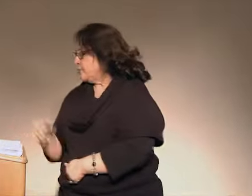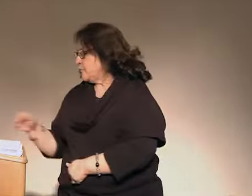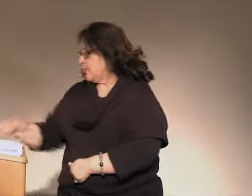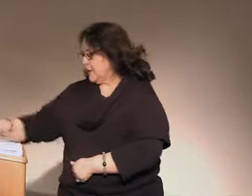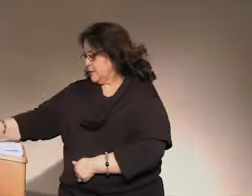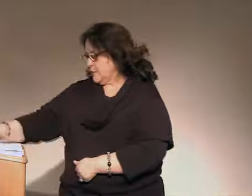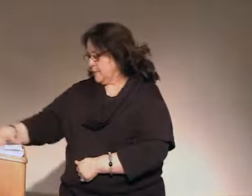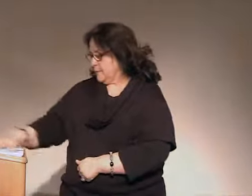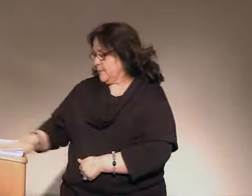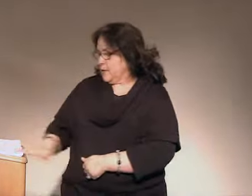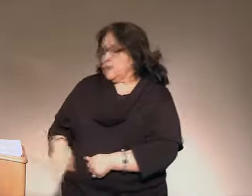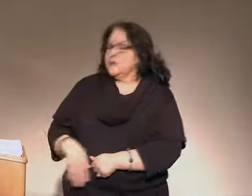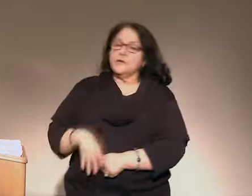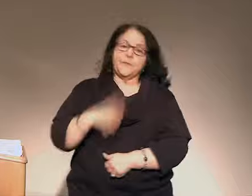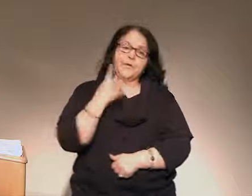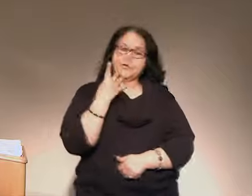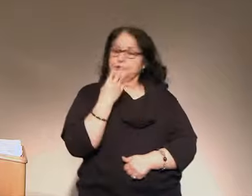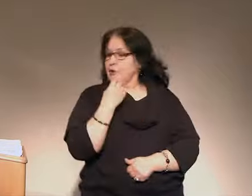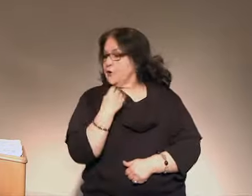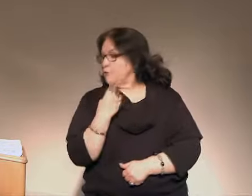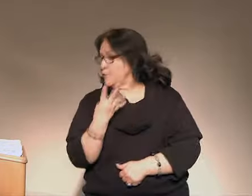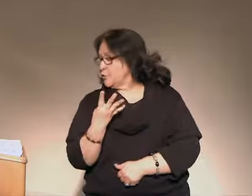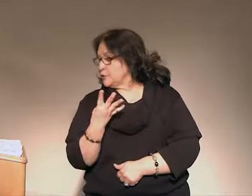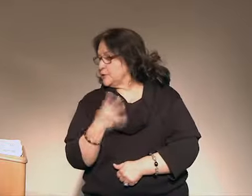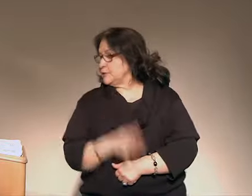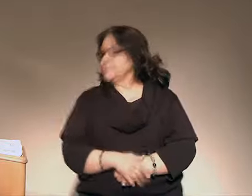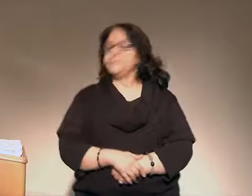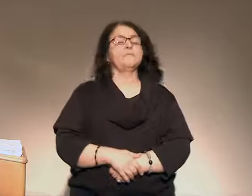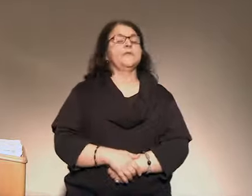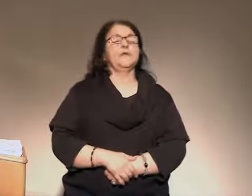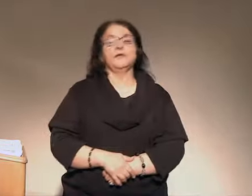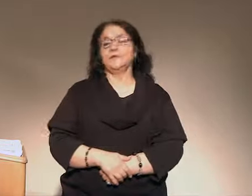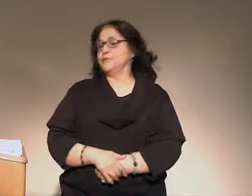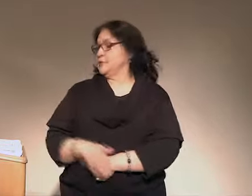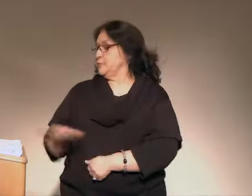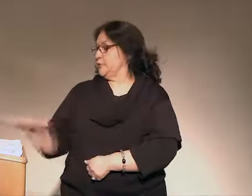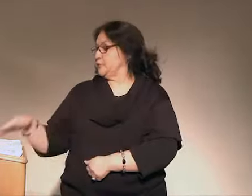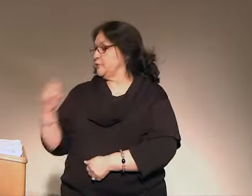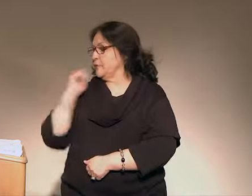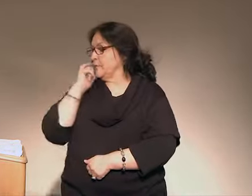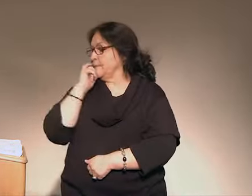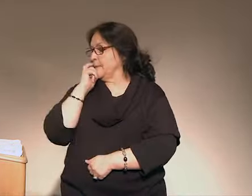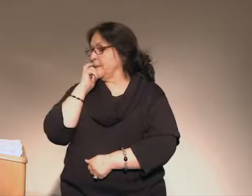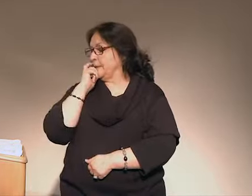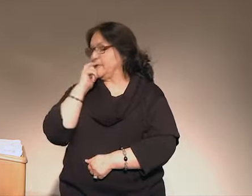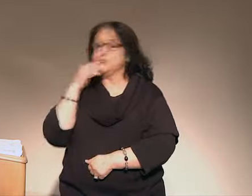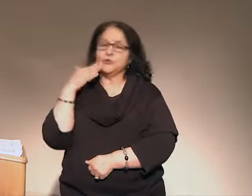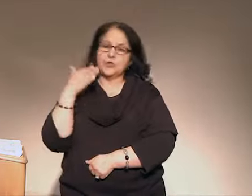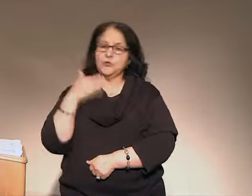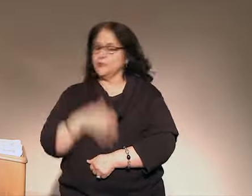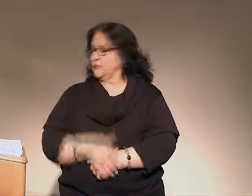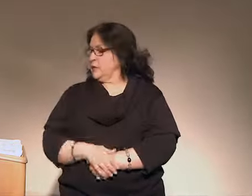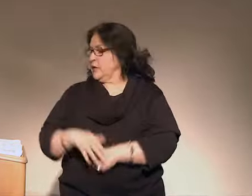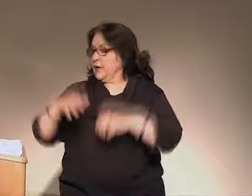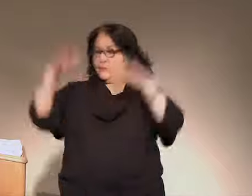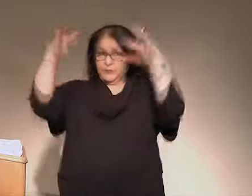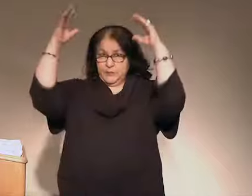you're right hand dominant. Now page 14, if you see the picture there, it gives you a clue, and this would be